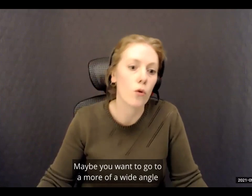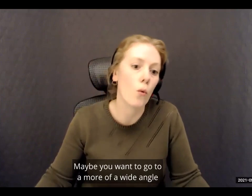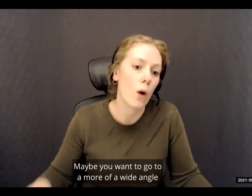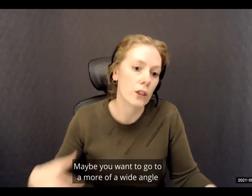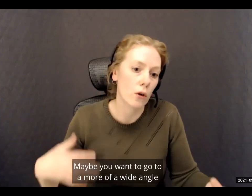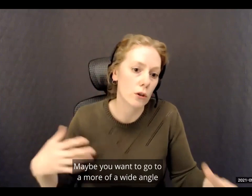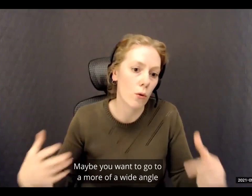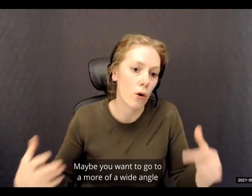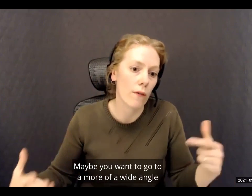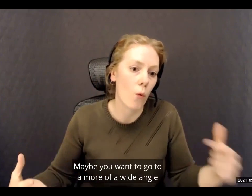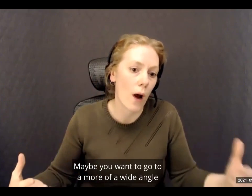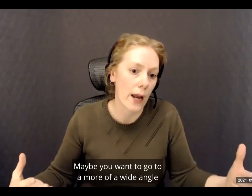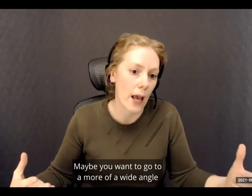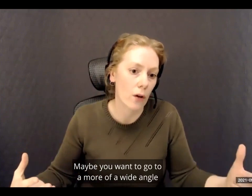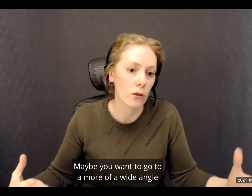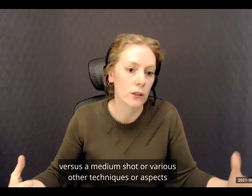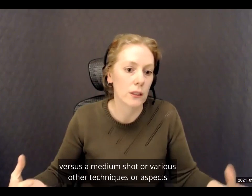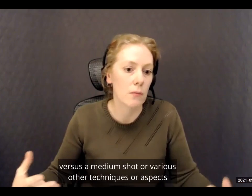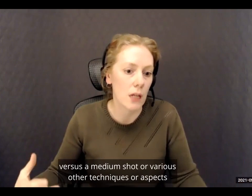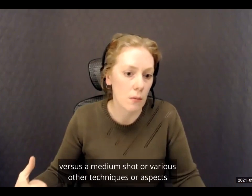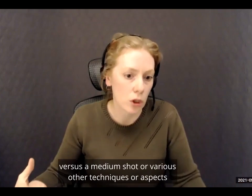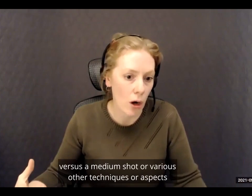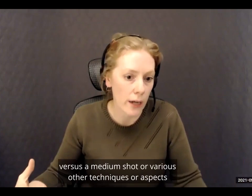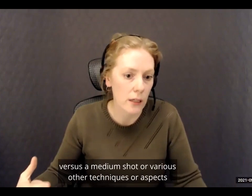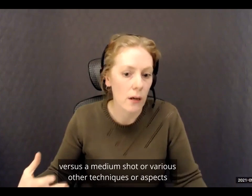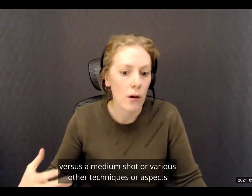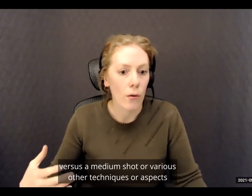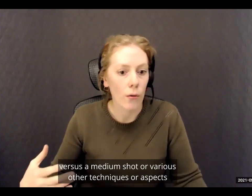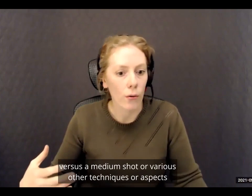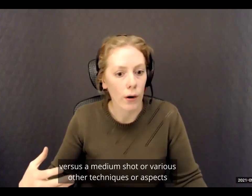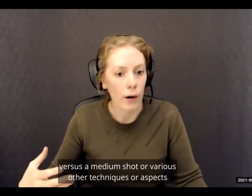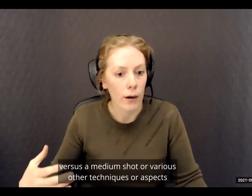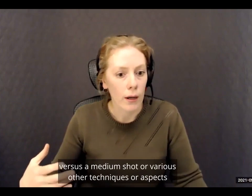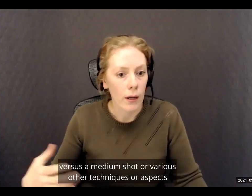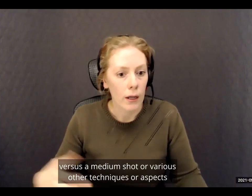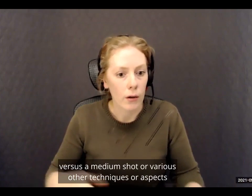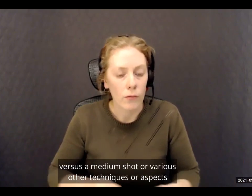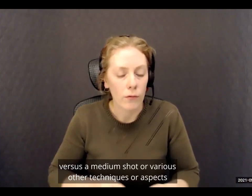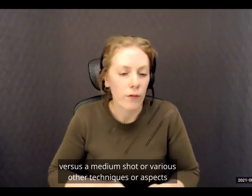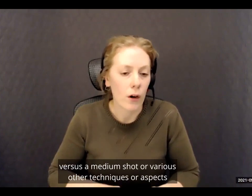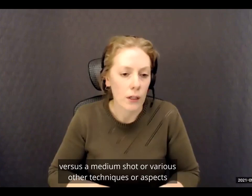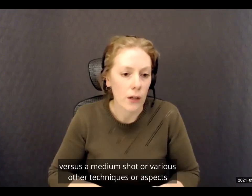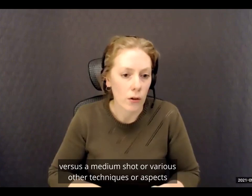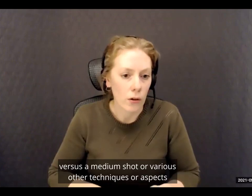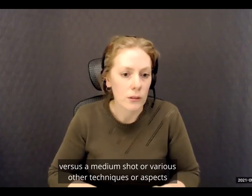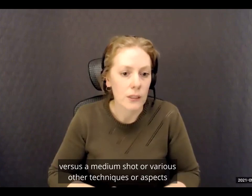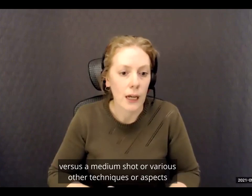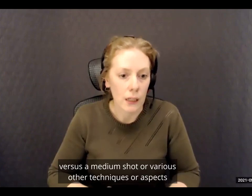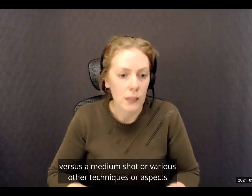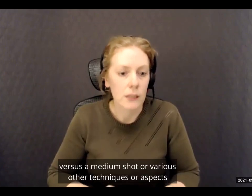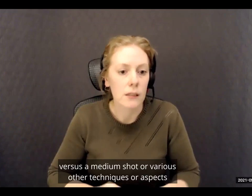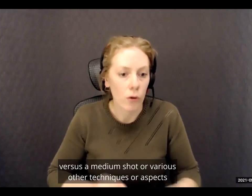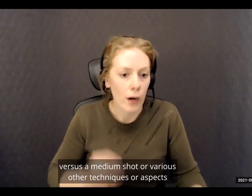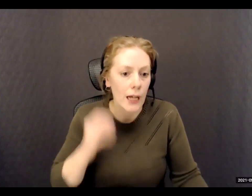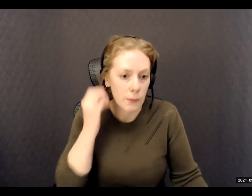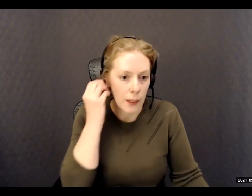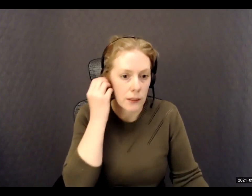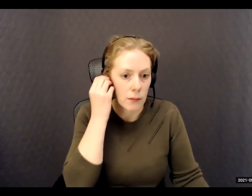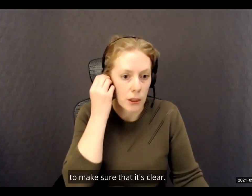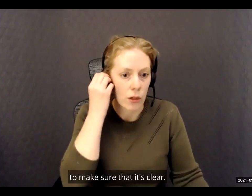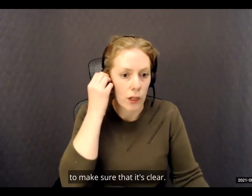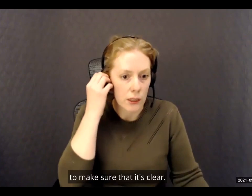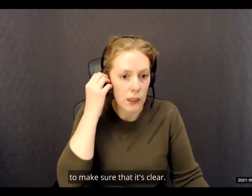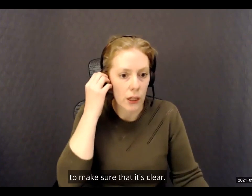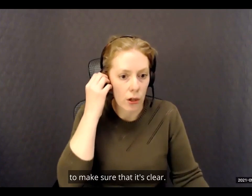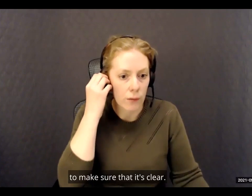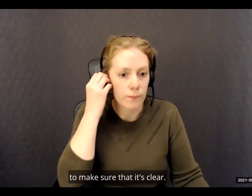Maybe you want to go to more of a wide angle versus a medium shot, or, you know, various other techniques or aspects